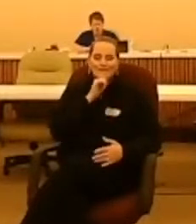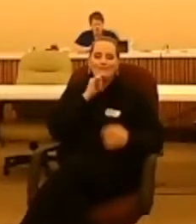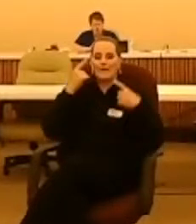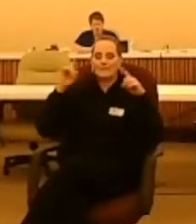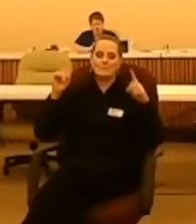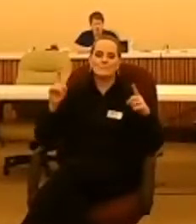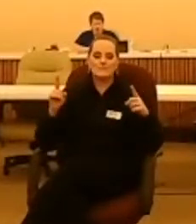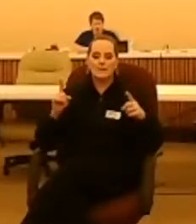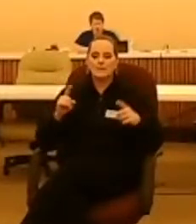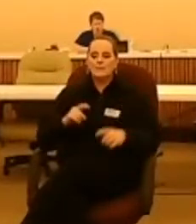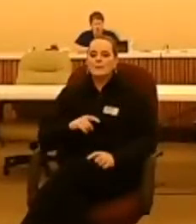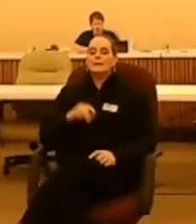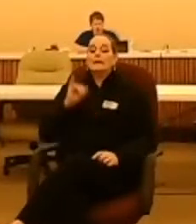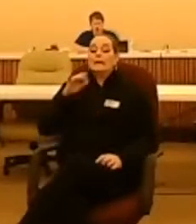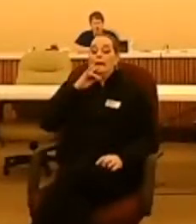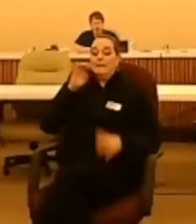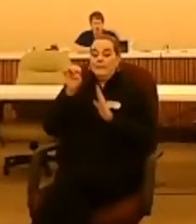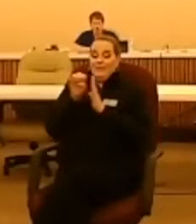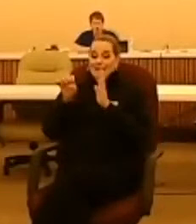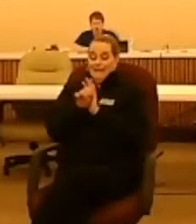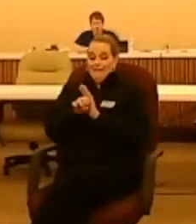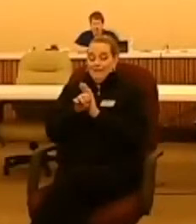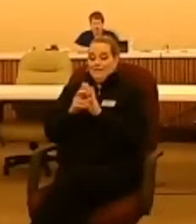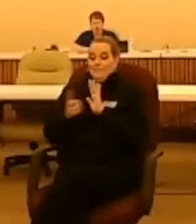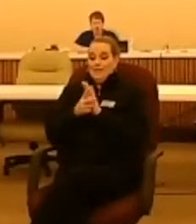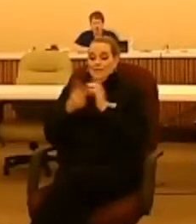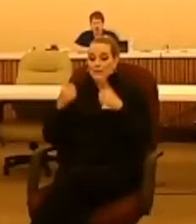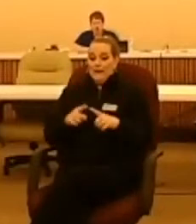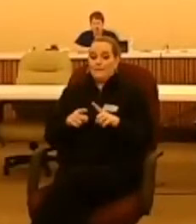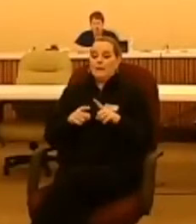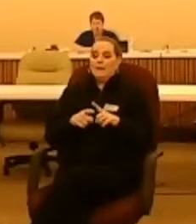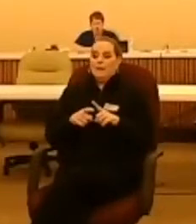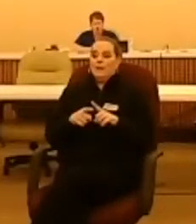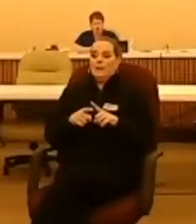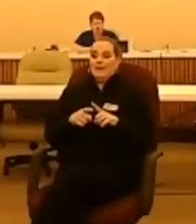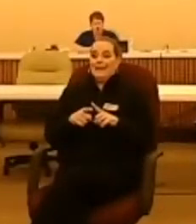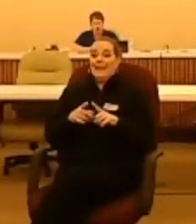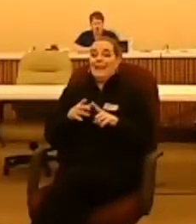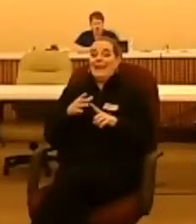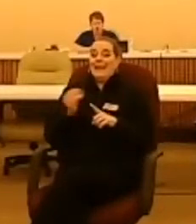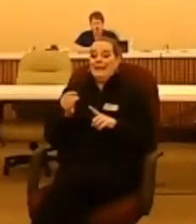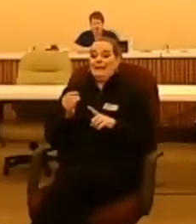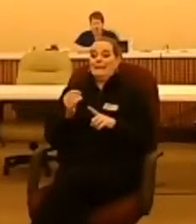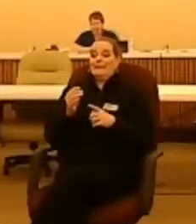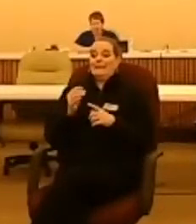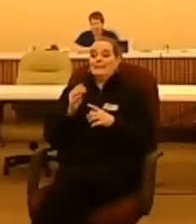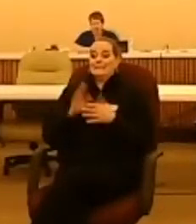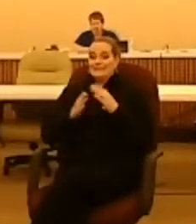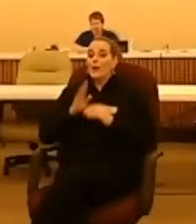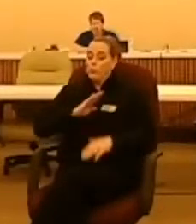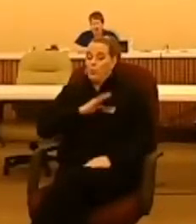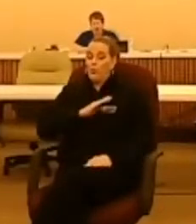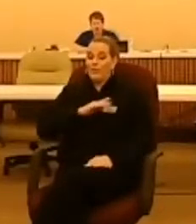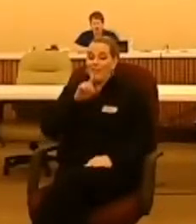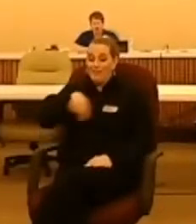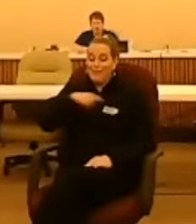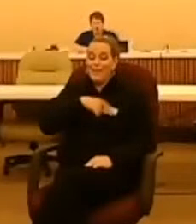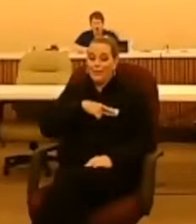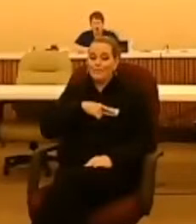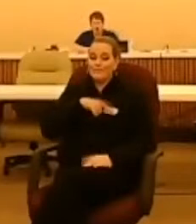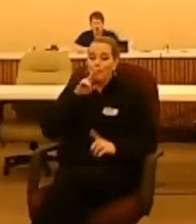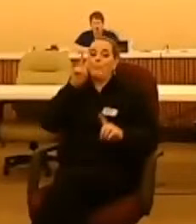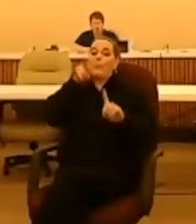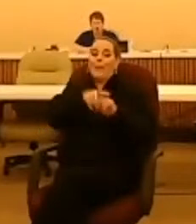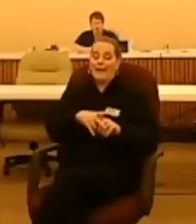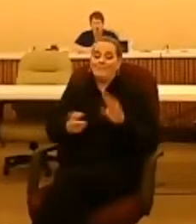the ethics violations are happening by members of the town board, and especially if there are individuals